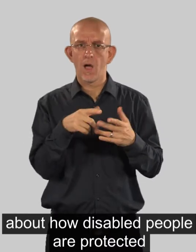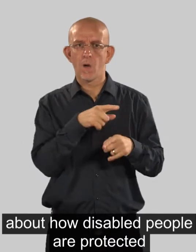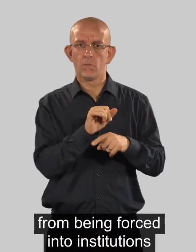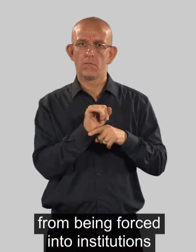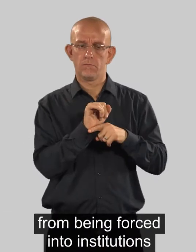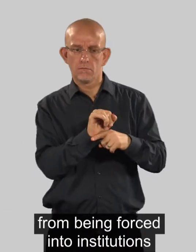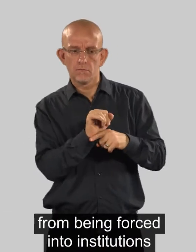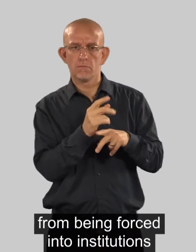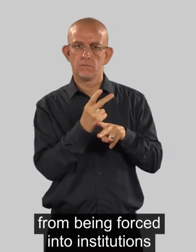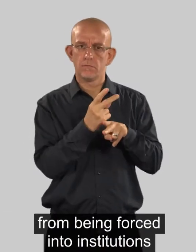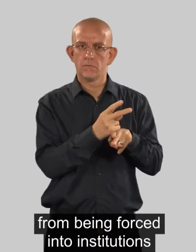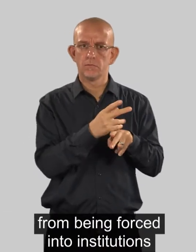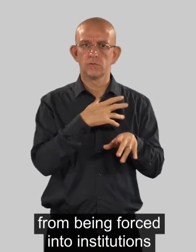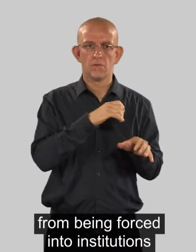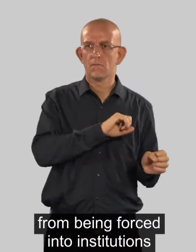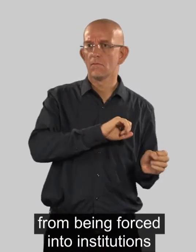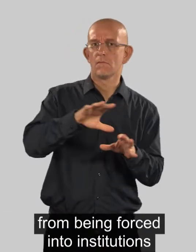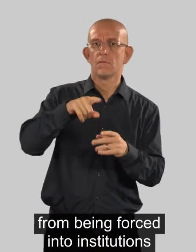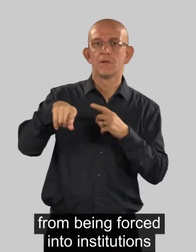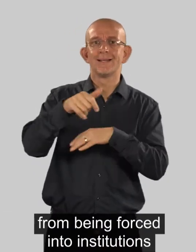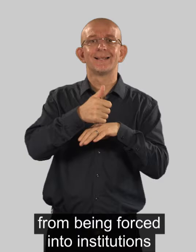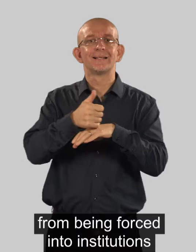protected from being forced into institutions